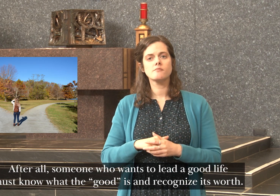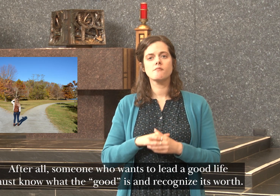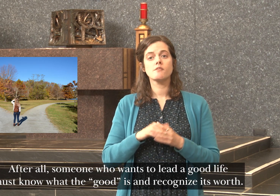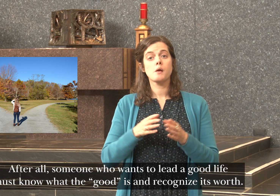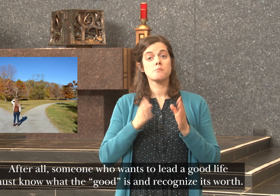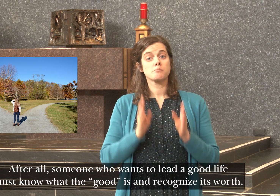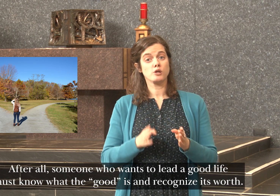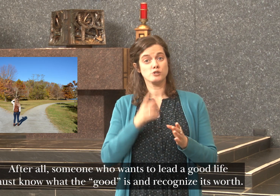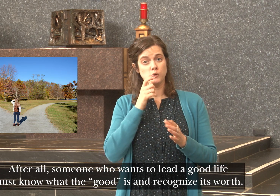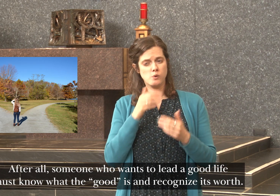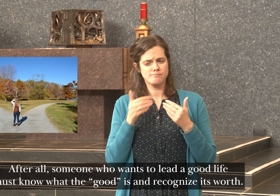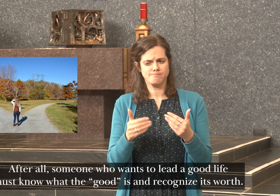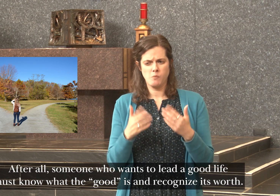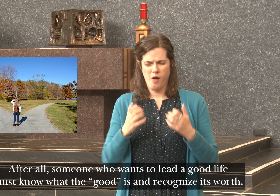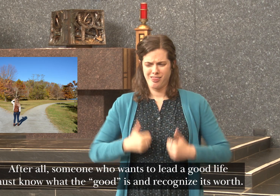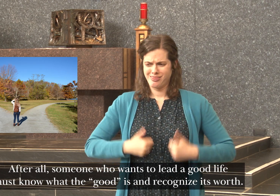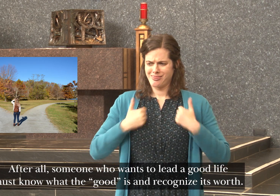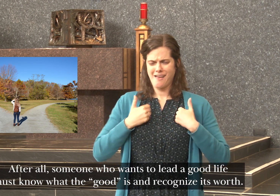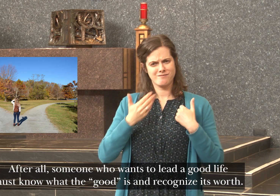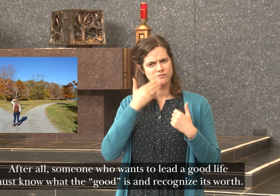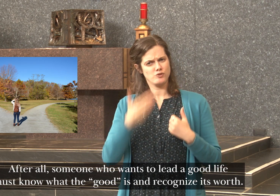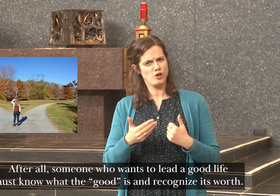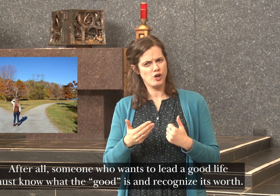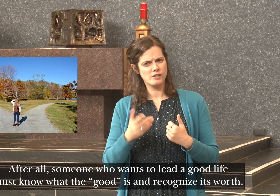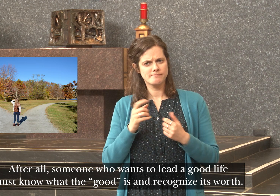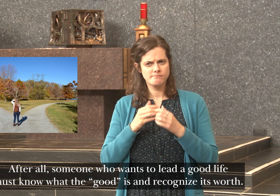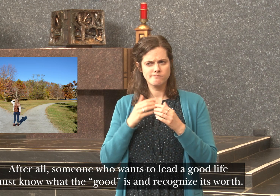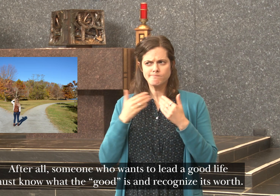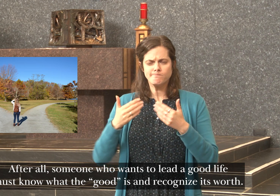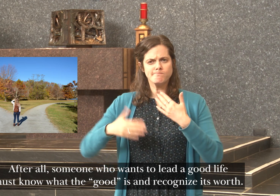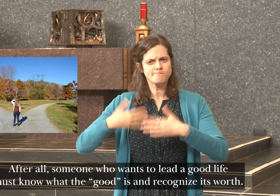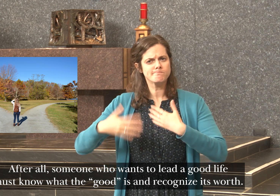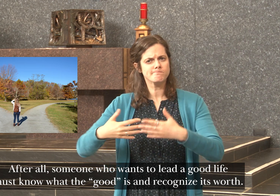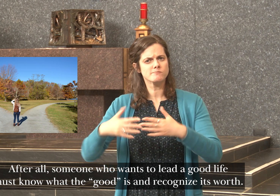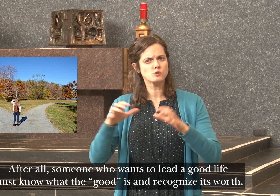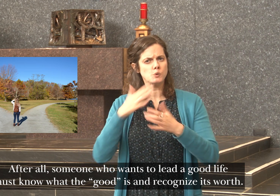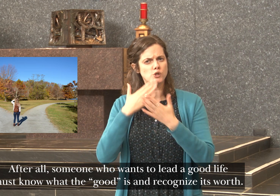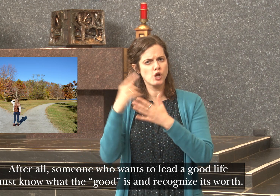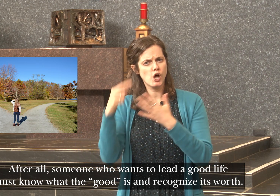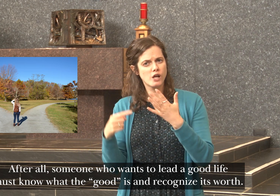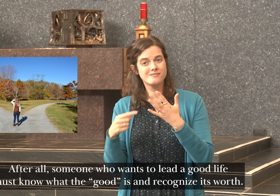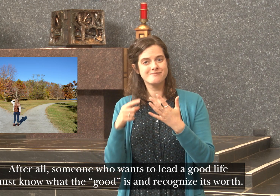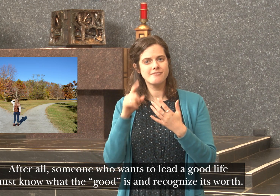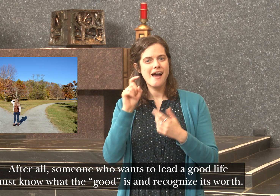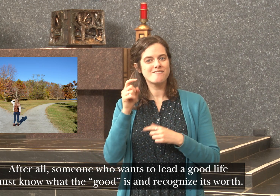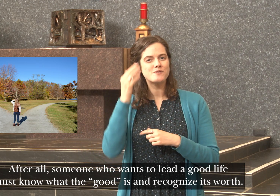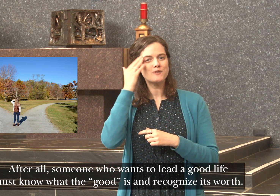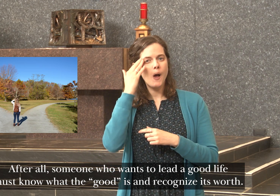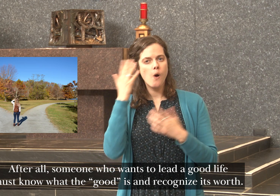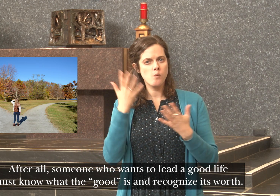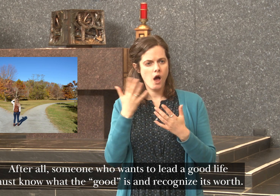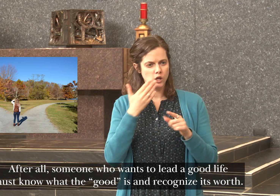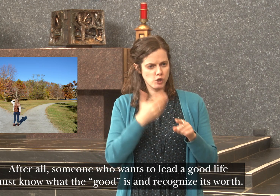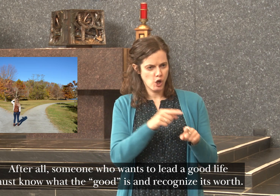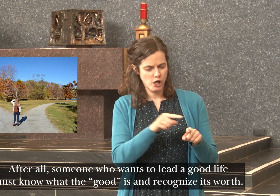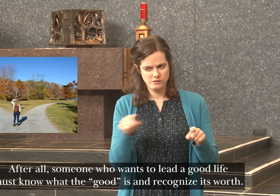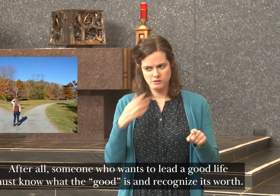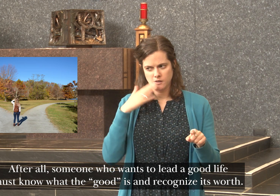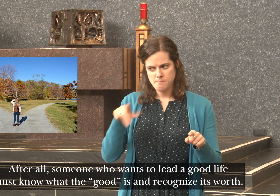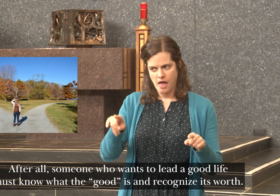After all, someone who wants to lead a good life must know what the good is and recognize